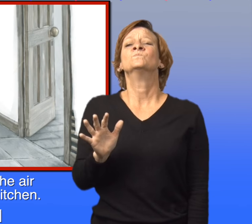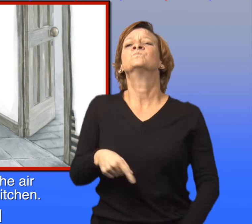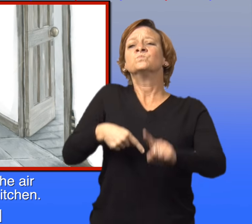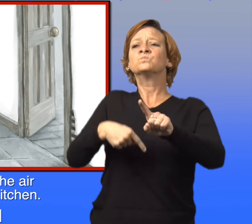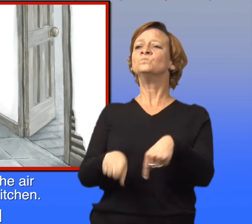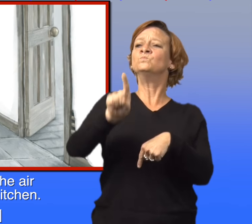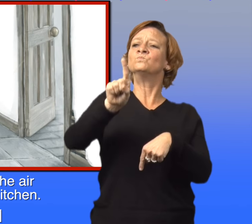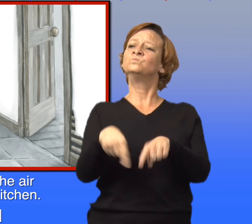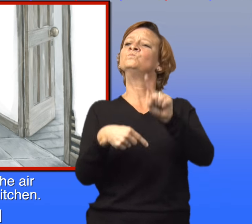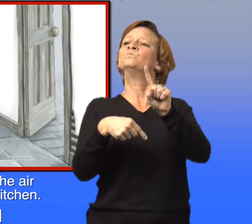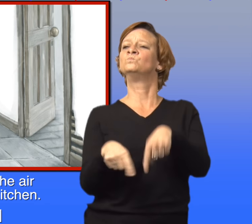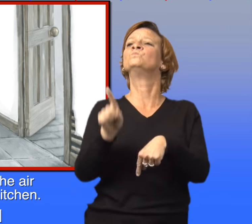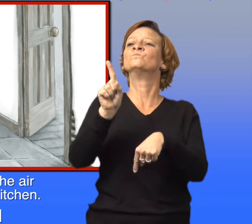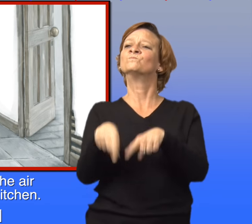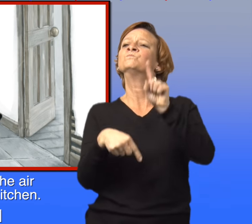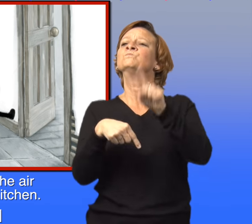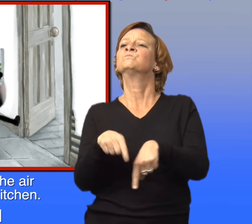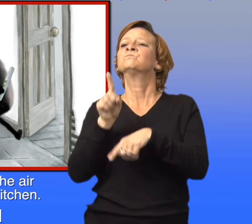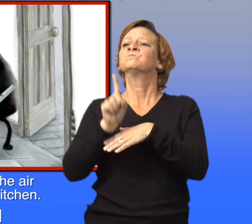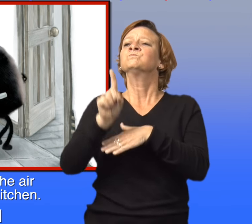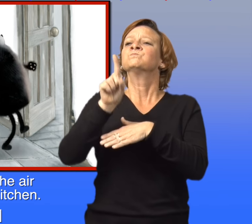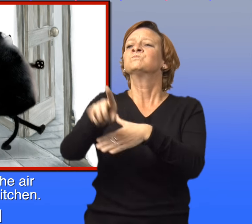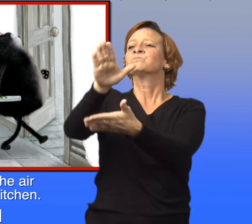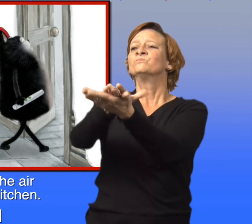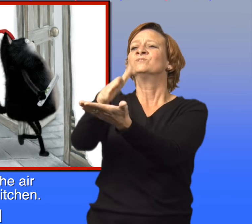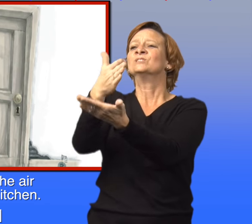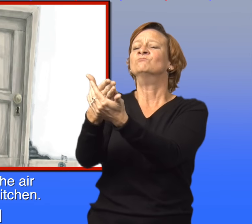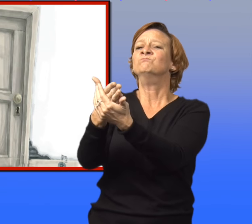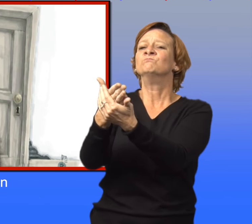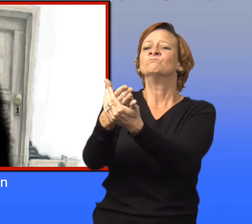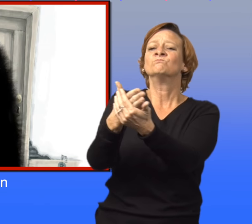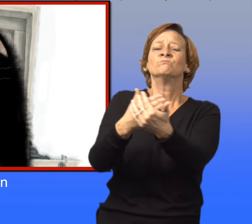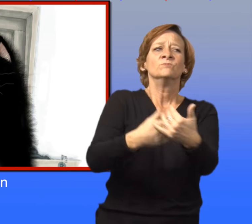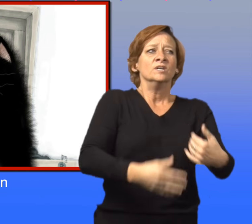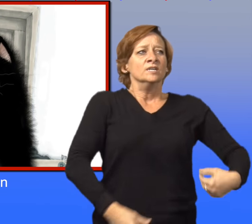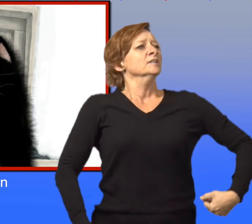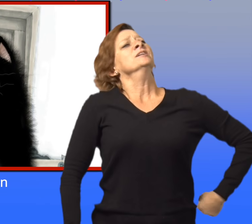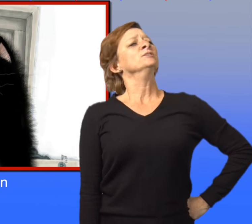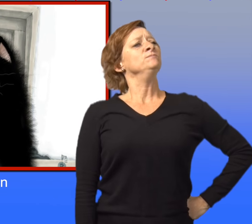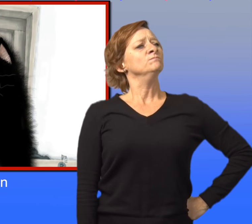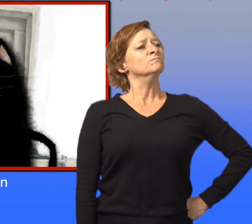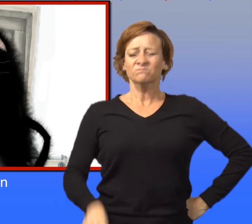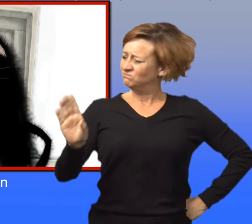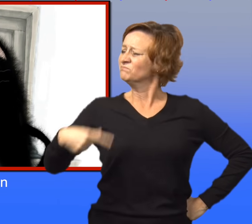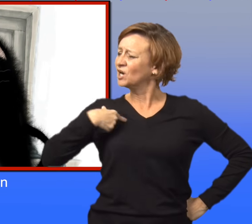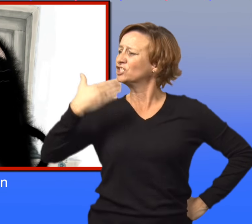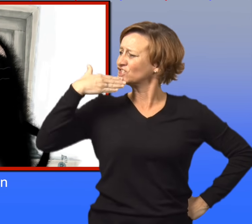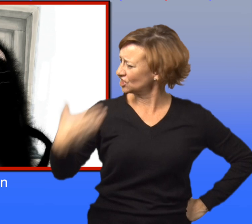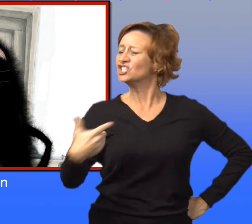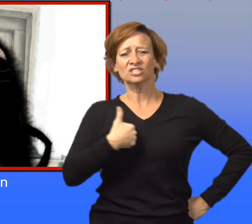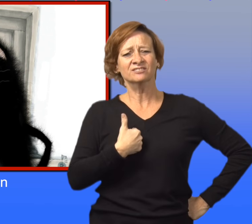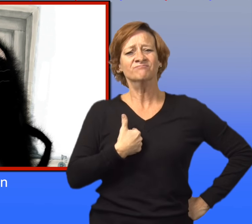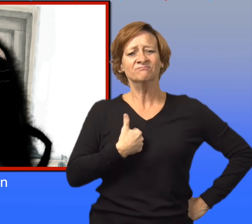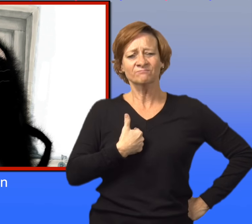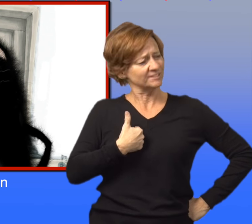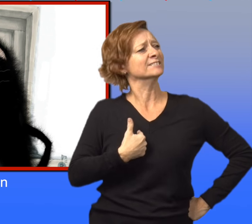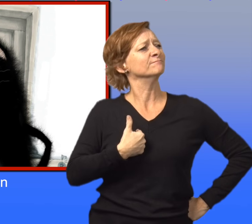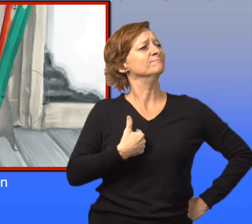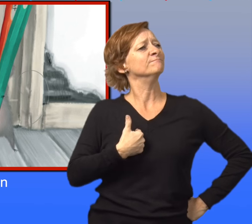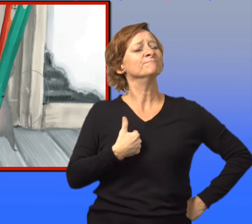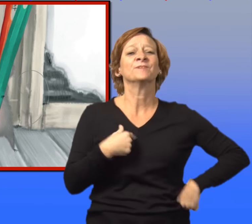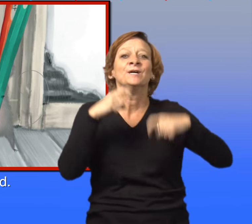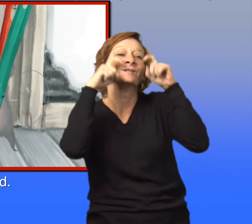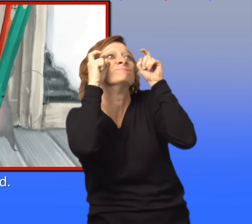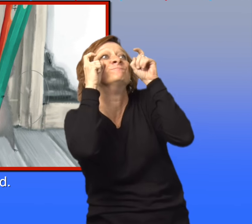Splat stuck his nose in the air and marched out of the kitchen. Hmm, I have been good, he